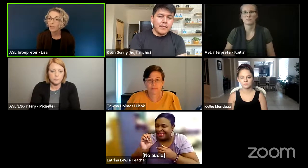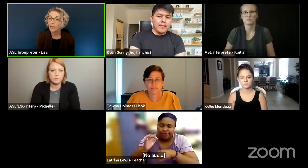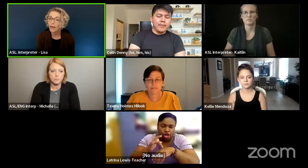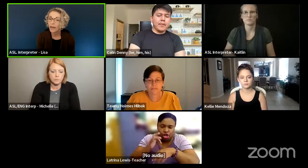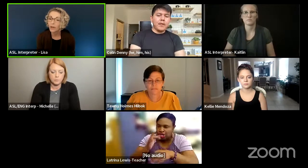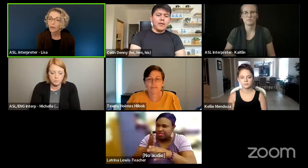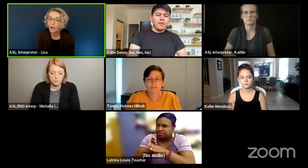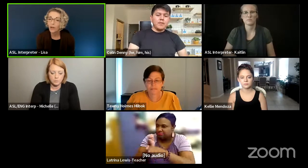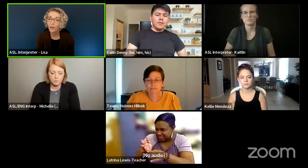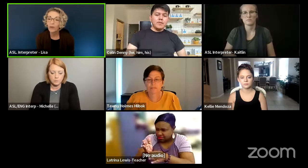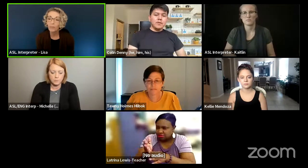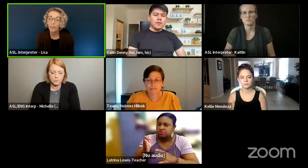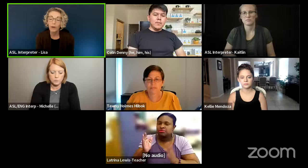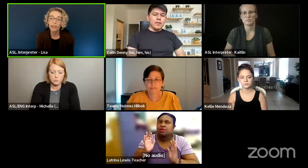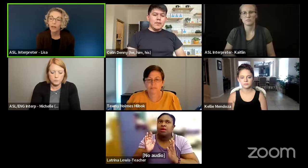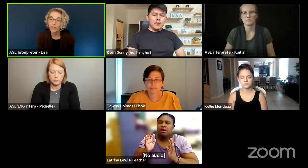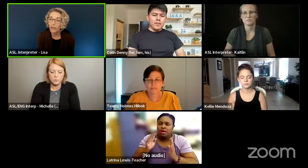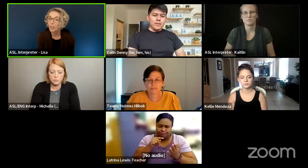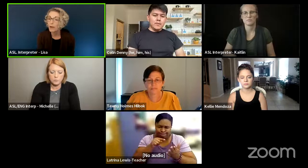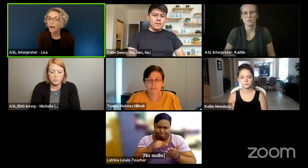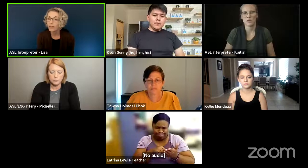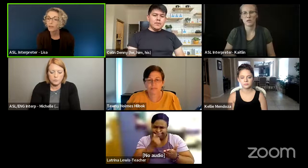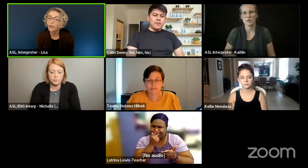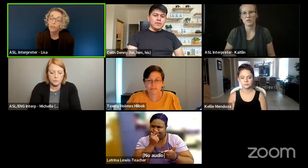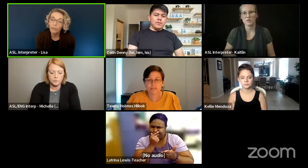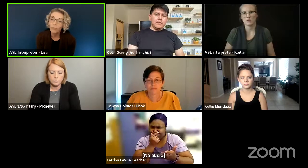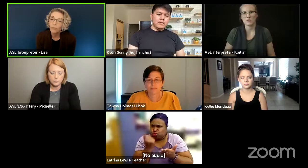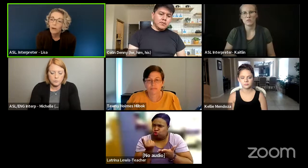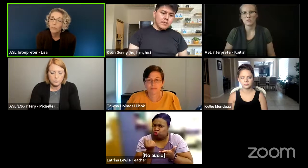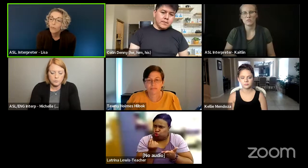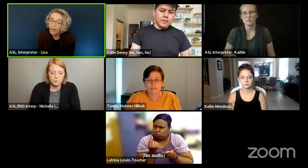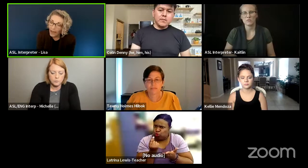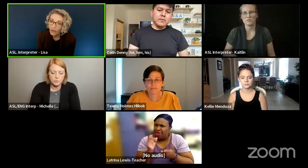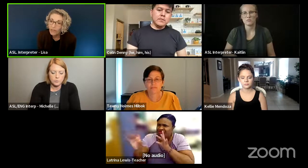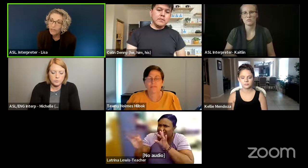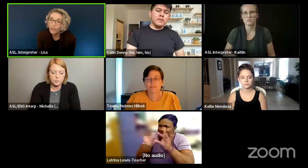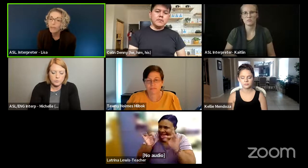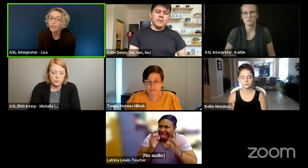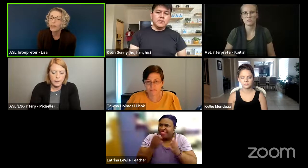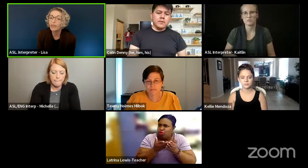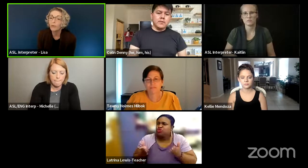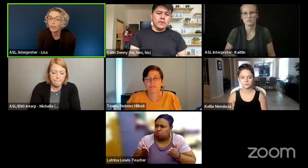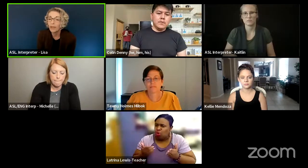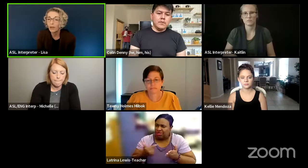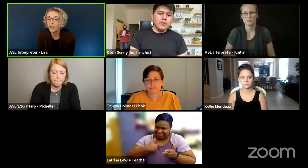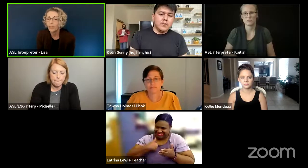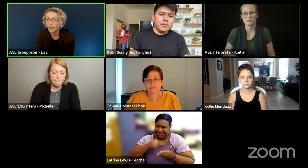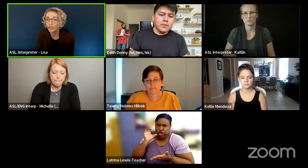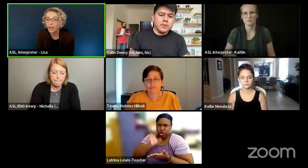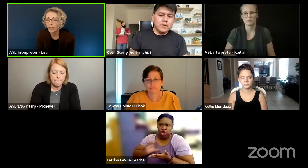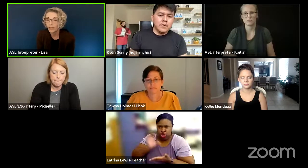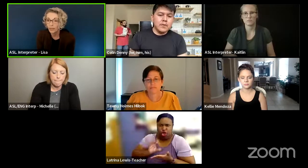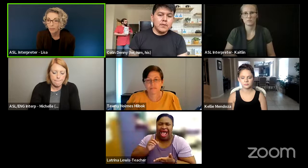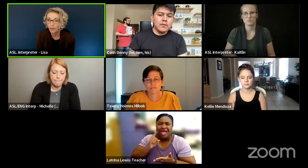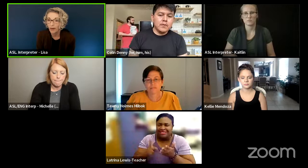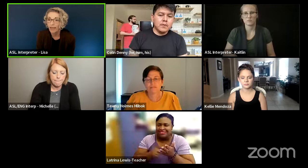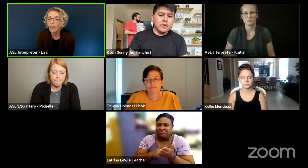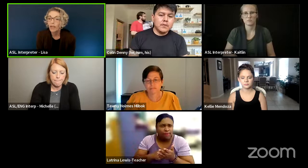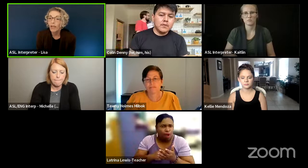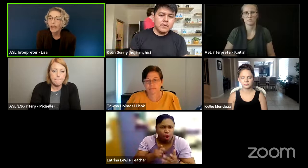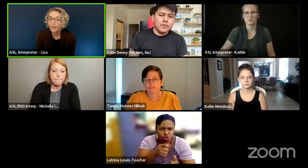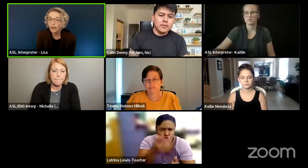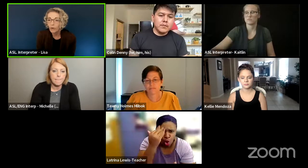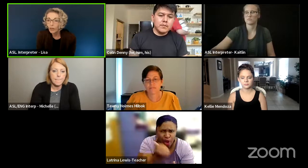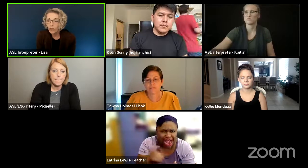them, we talk to them about, or we gather this information, then we meet with an early childhood expert,